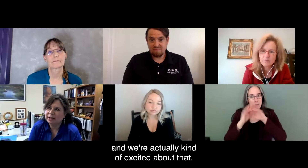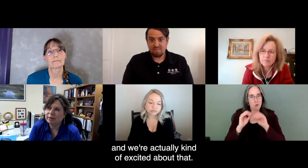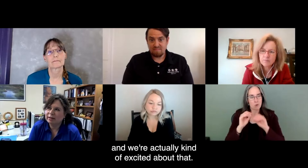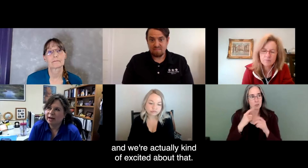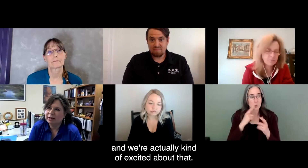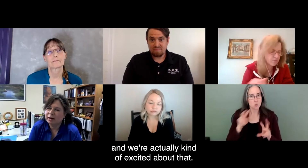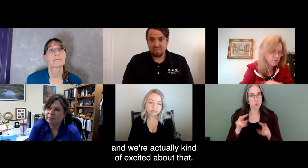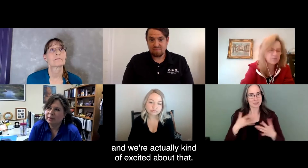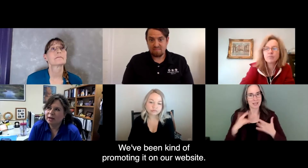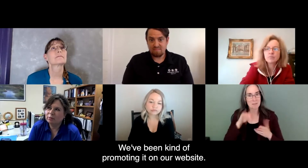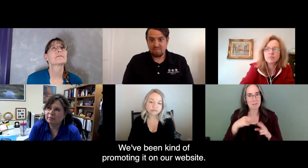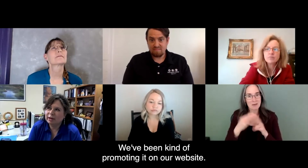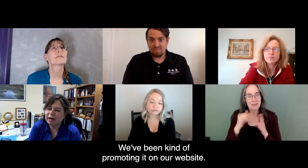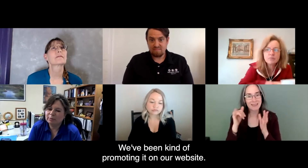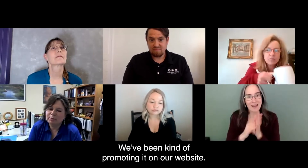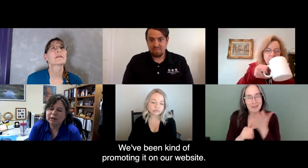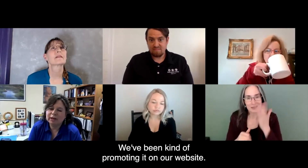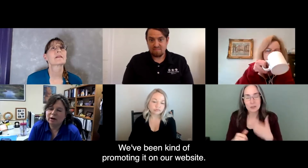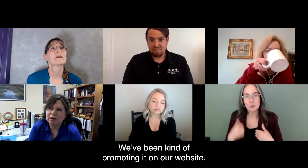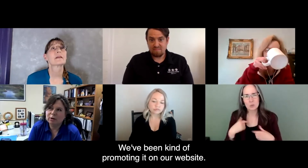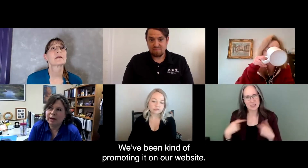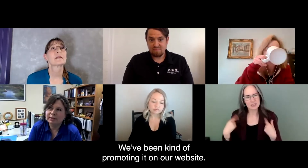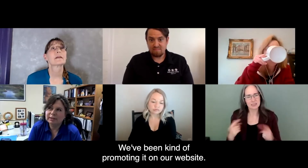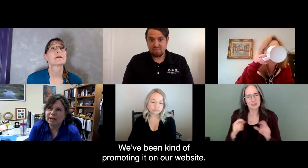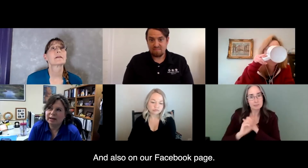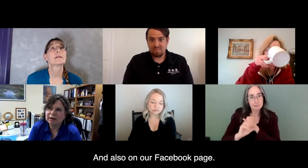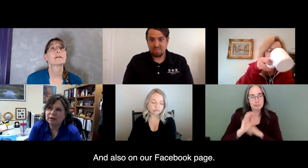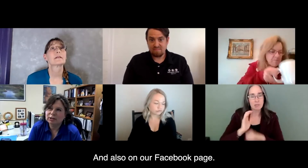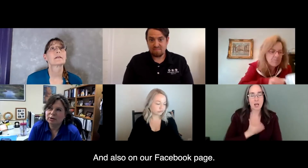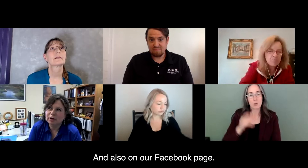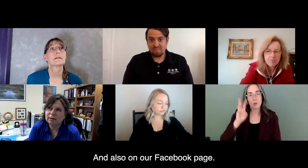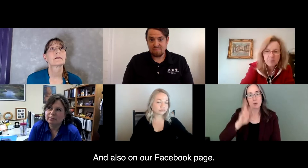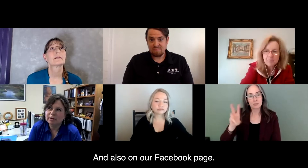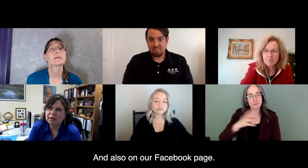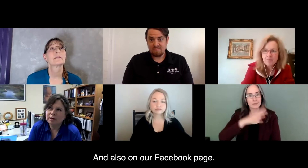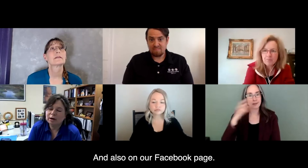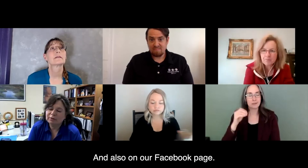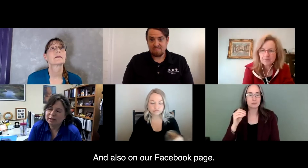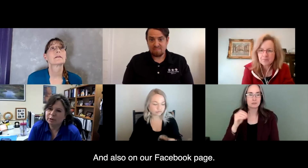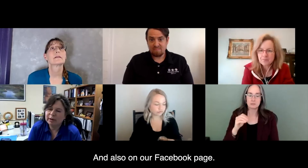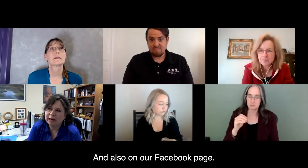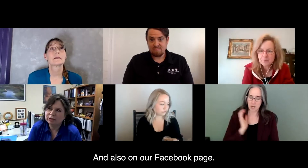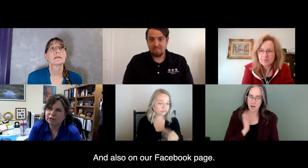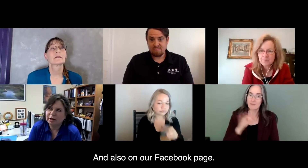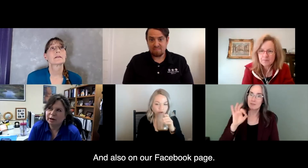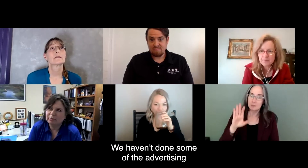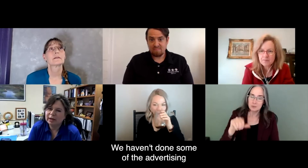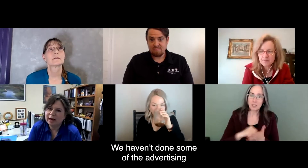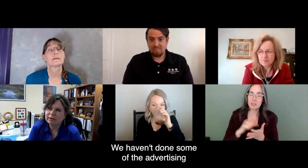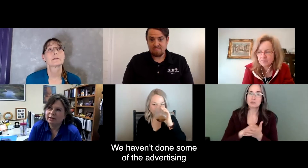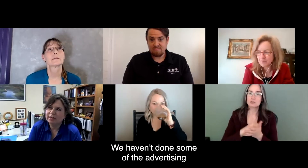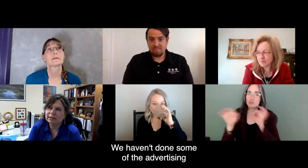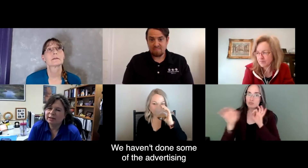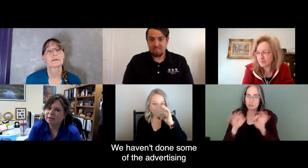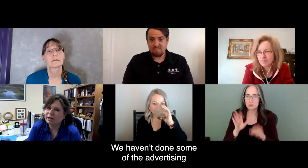excited about that. We've been kind of promoting it on our website and also on our Facebook page. We